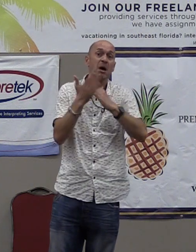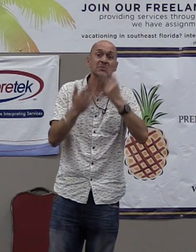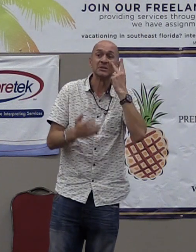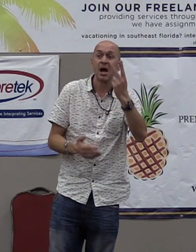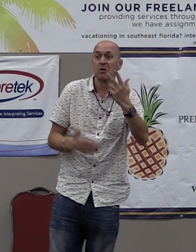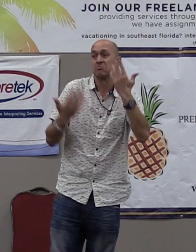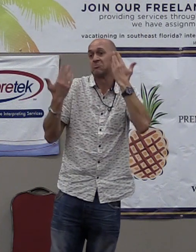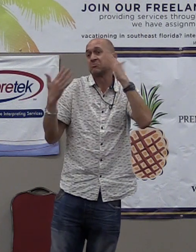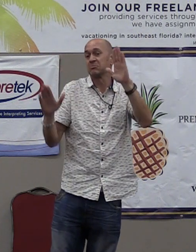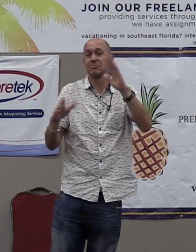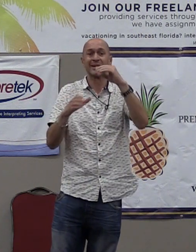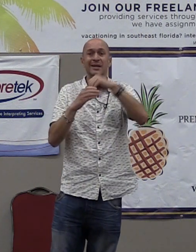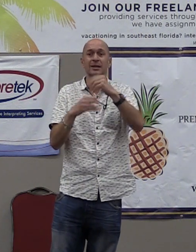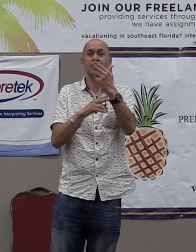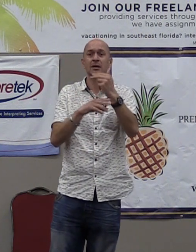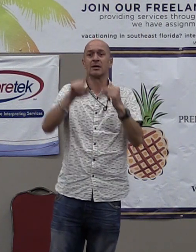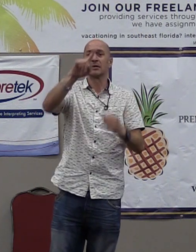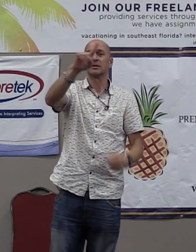called,